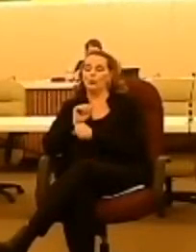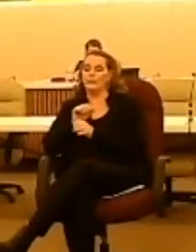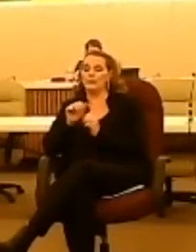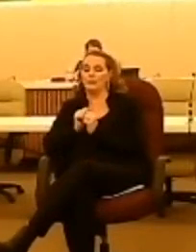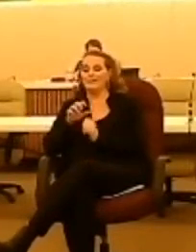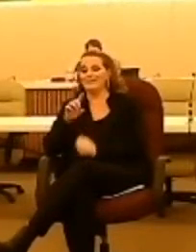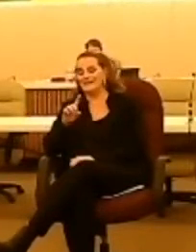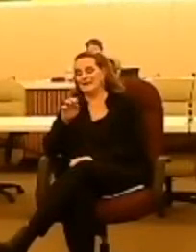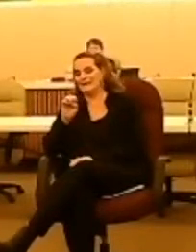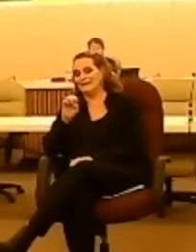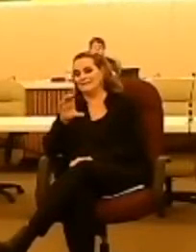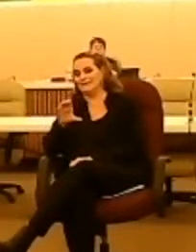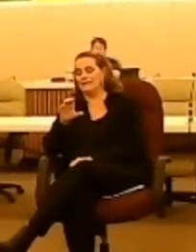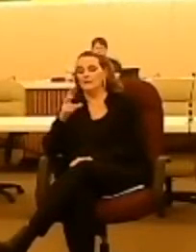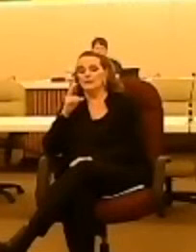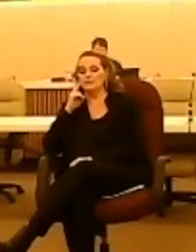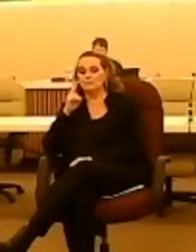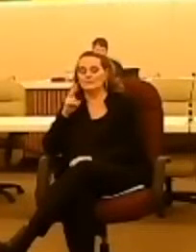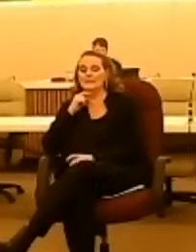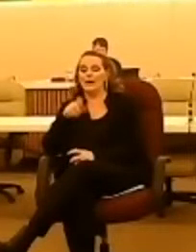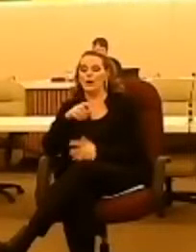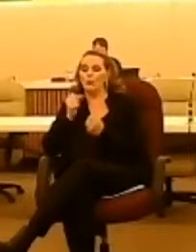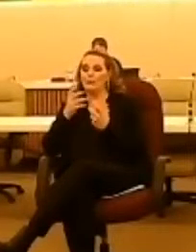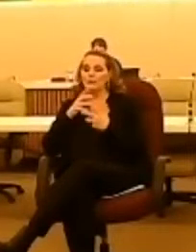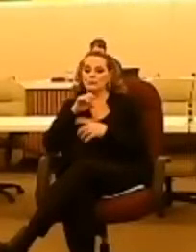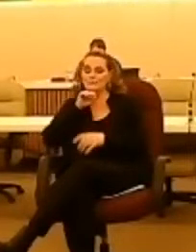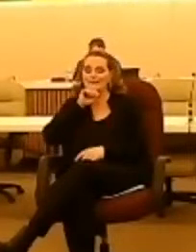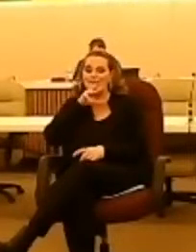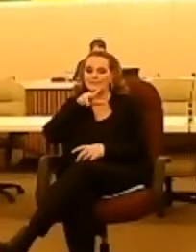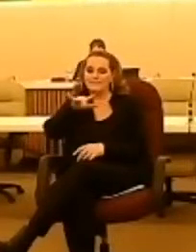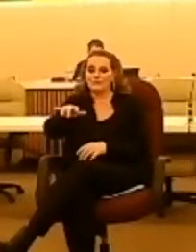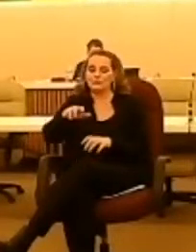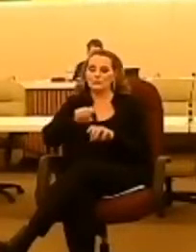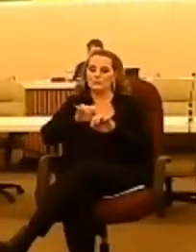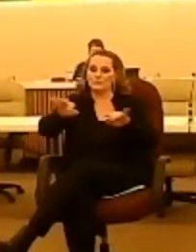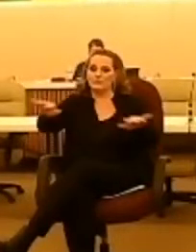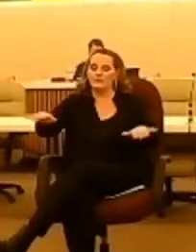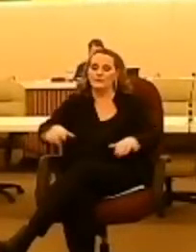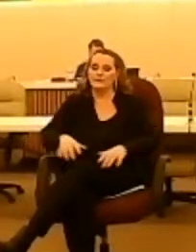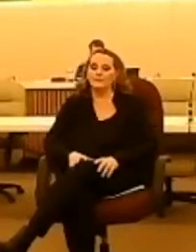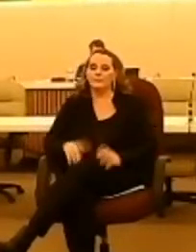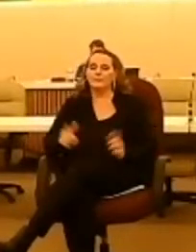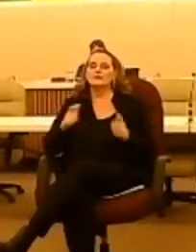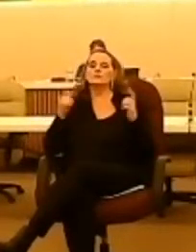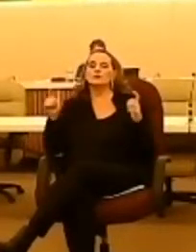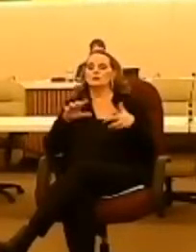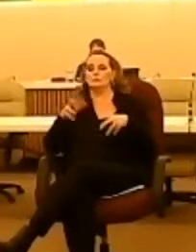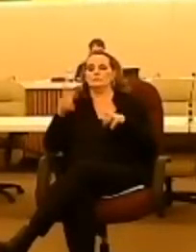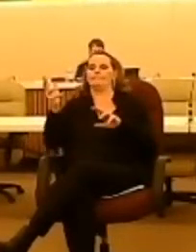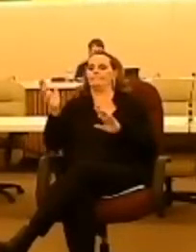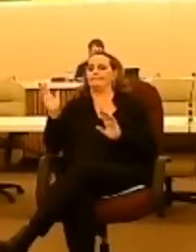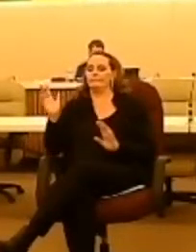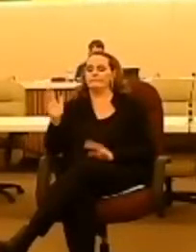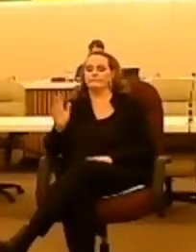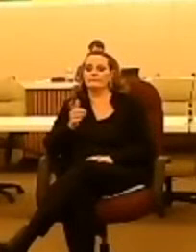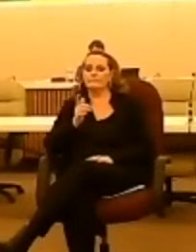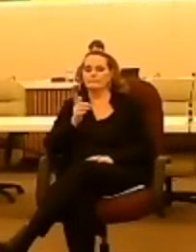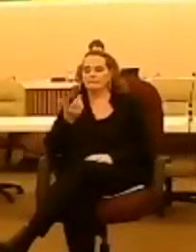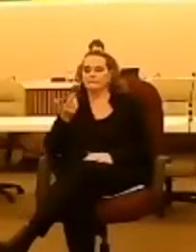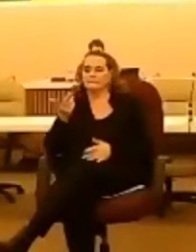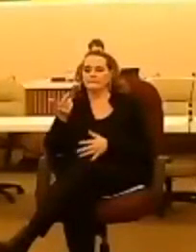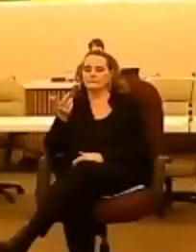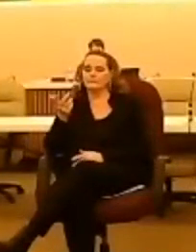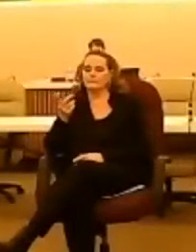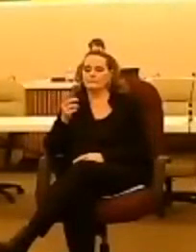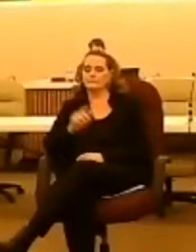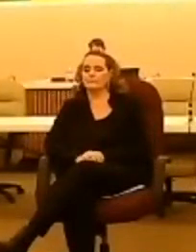to see how far this contamination is going out. It's a huge mess there, It's not like, and even we were